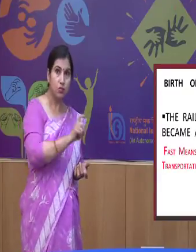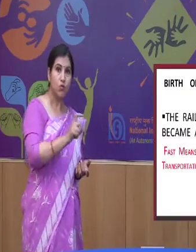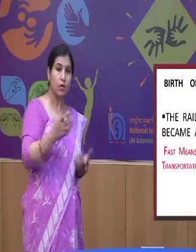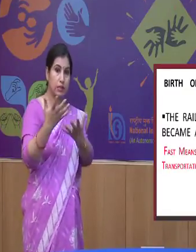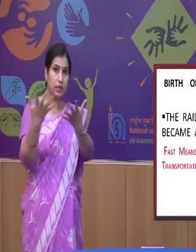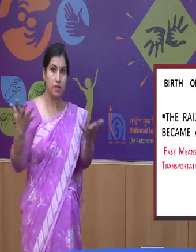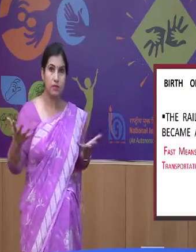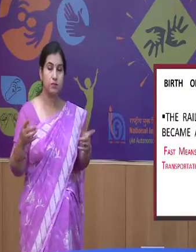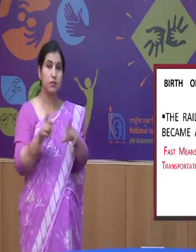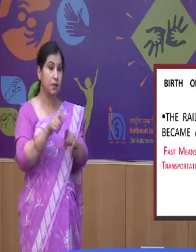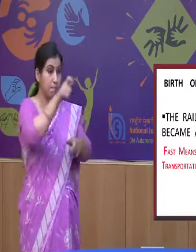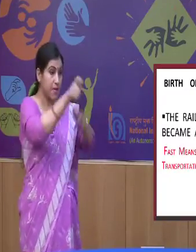goods and people